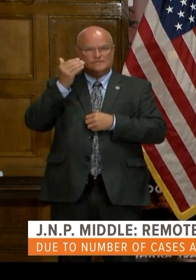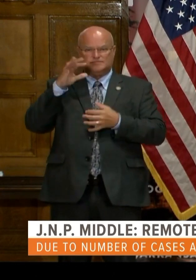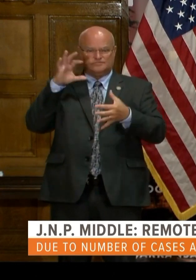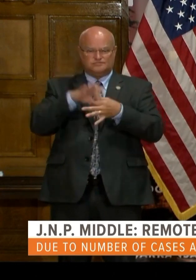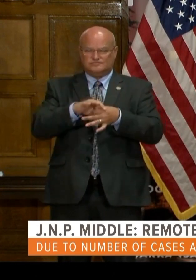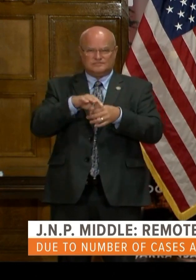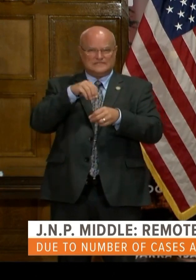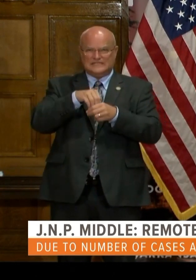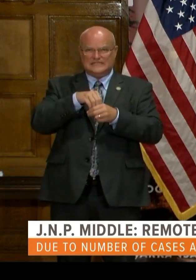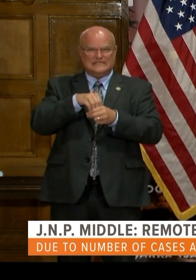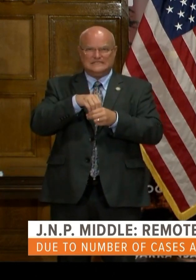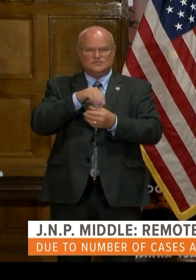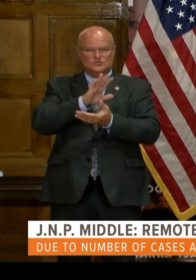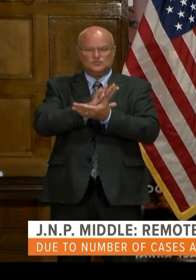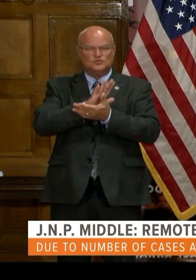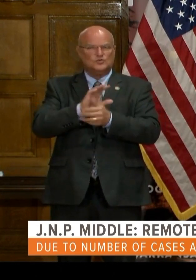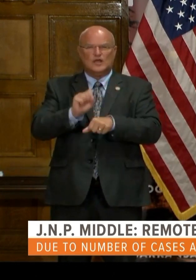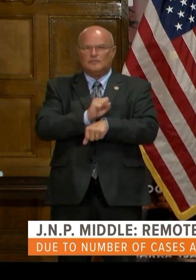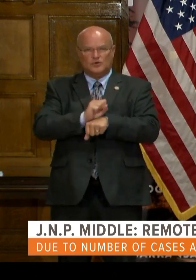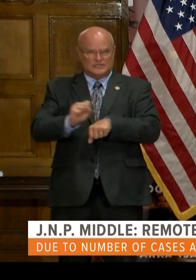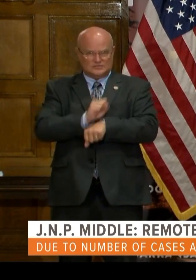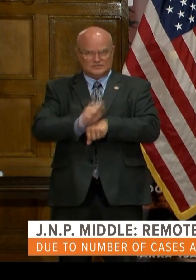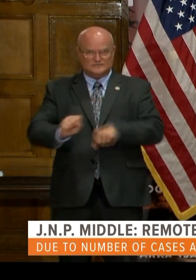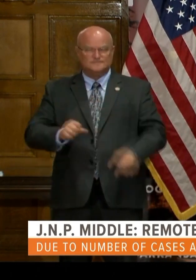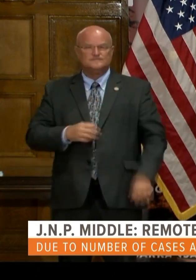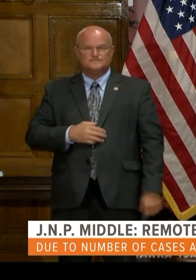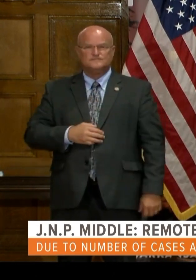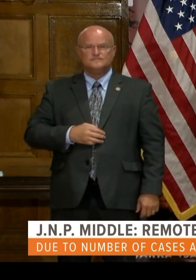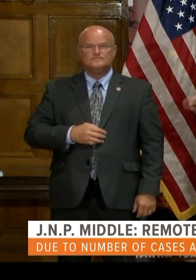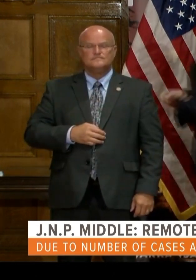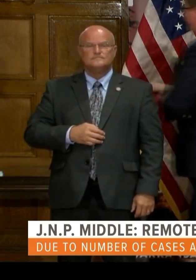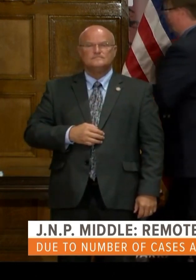connected with any type of in-school operations.